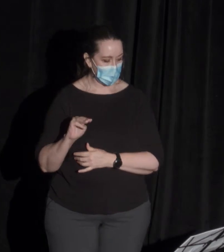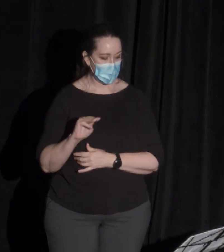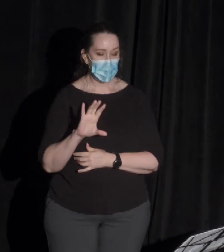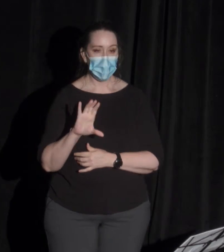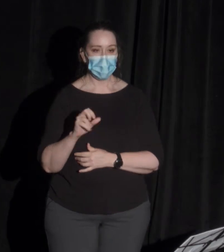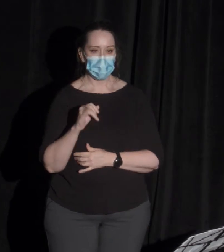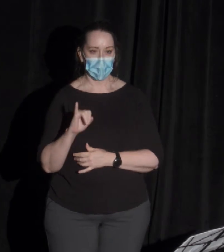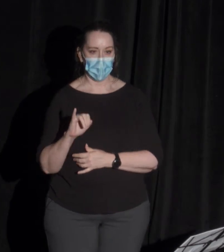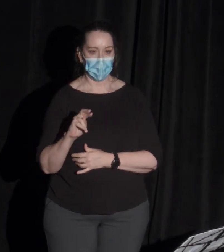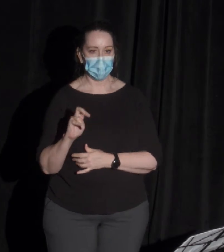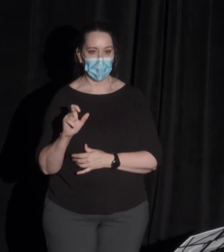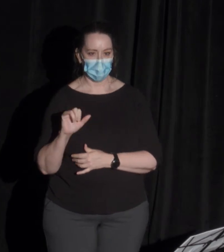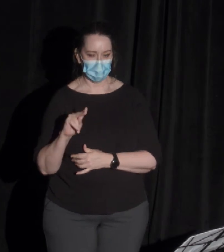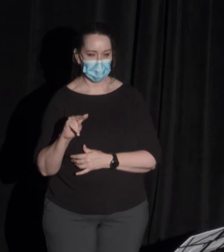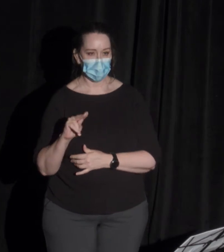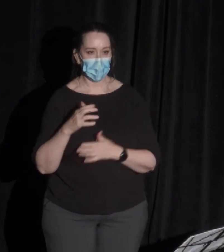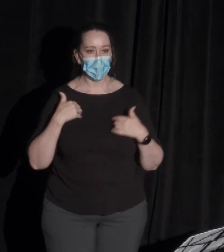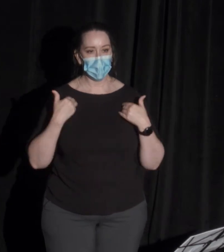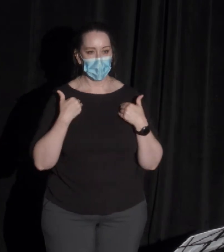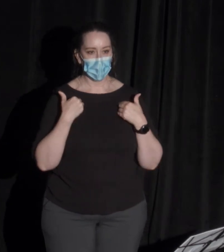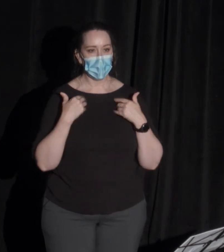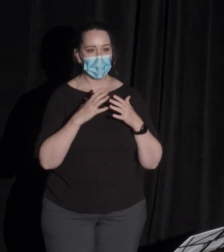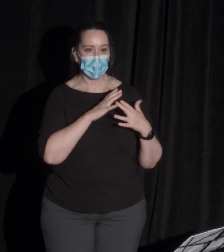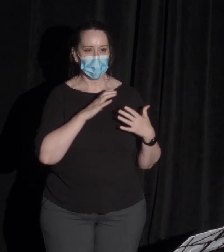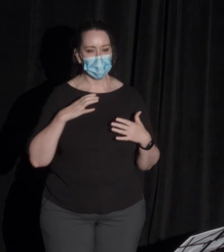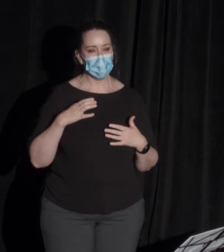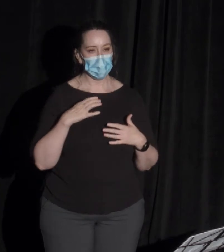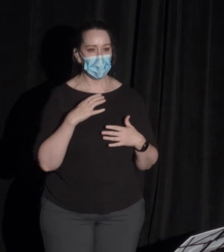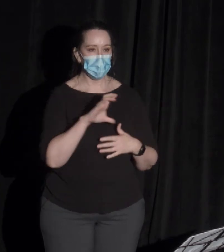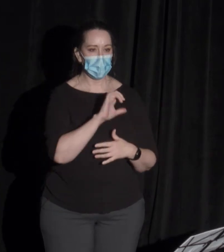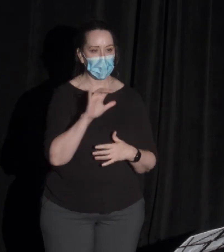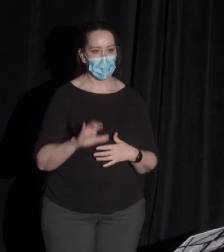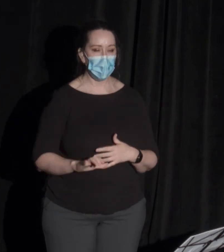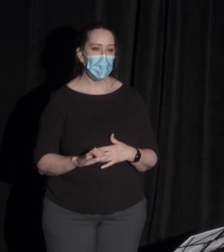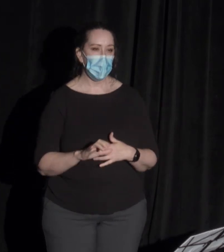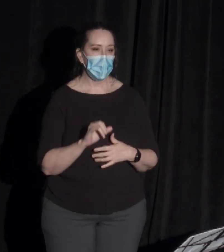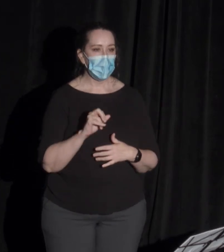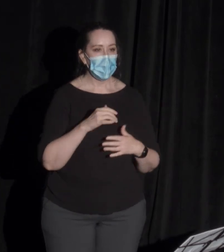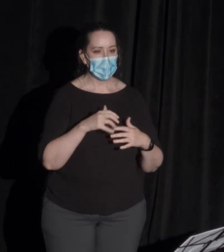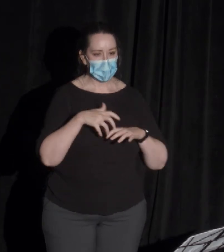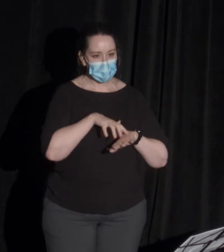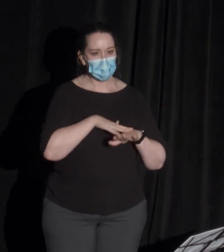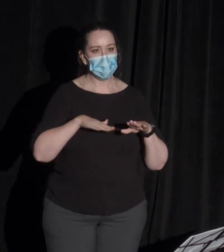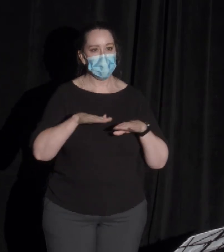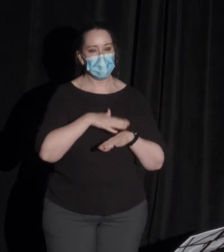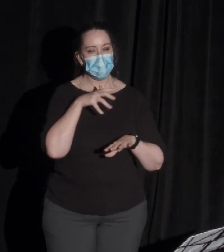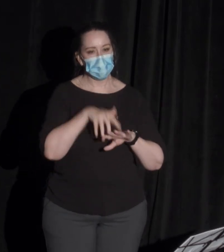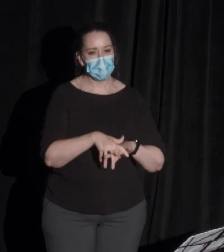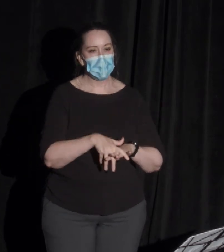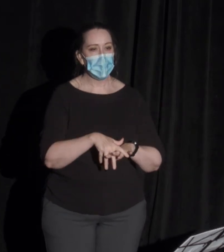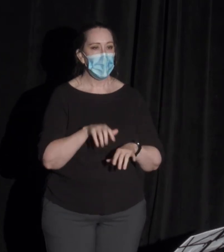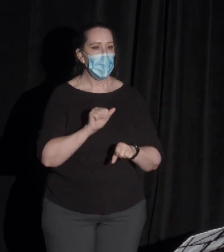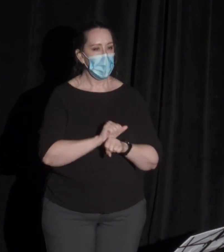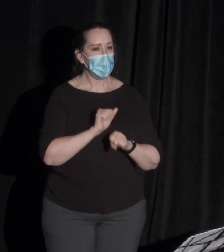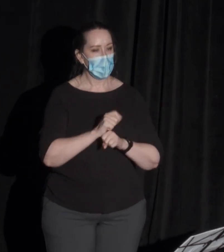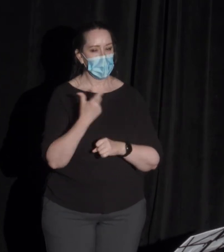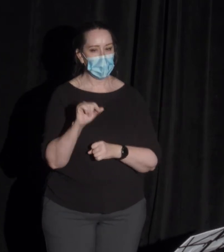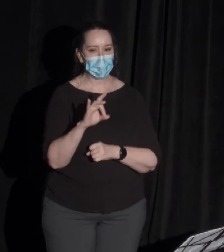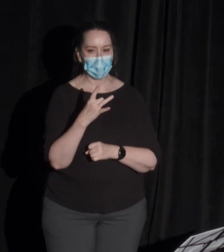Nations Youth Council, which is a Chicago Indigenous youth group who worked with the city in 2018 to create an official Chicago